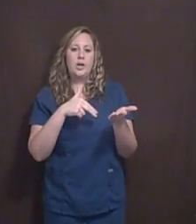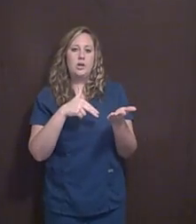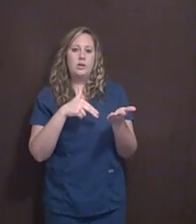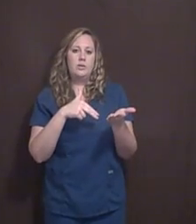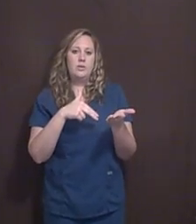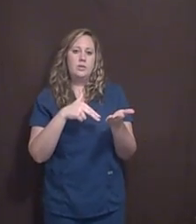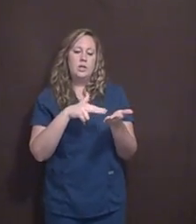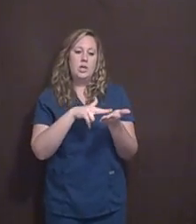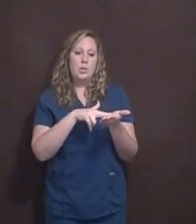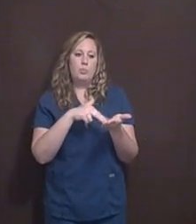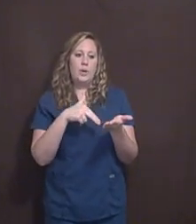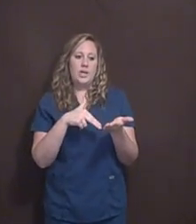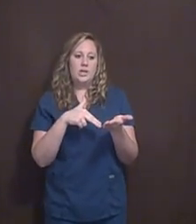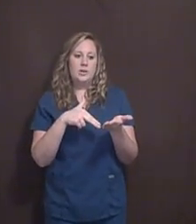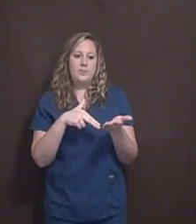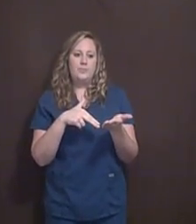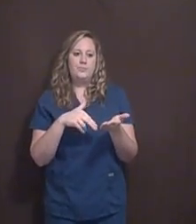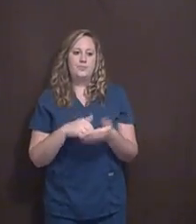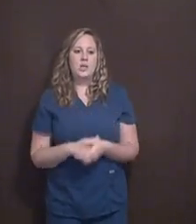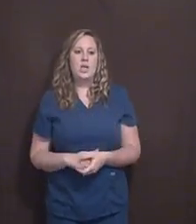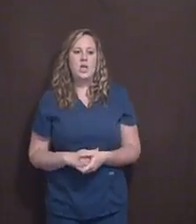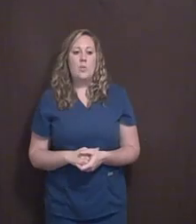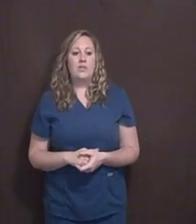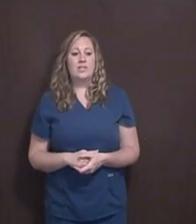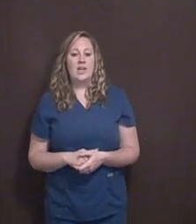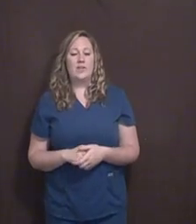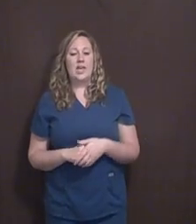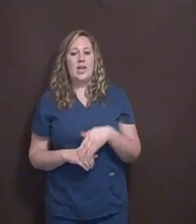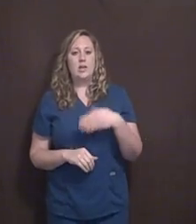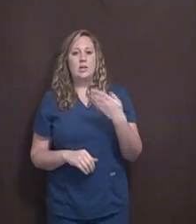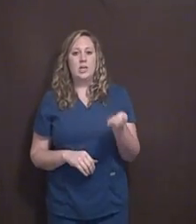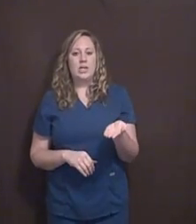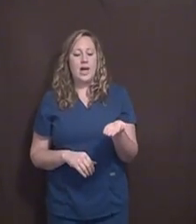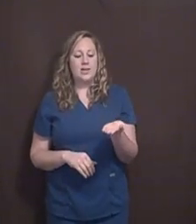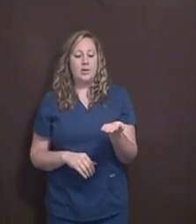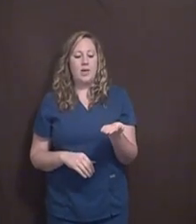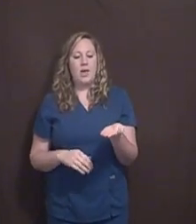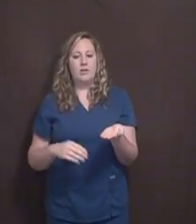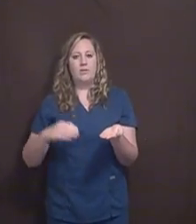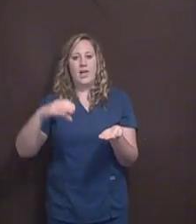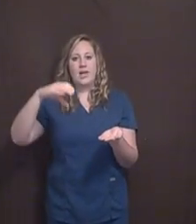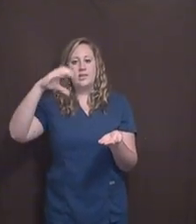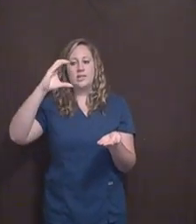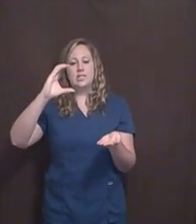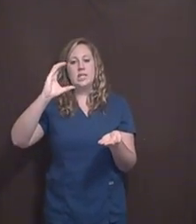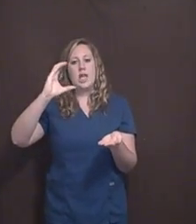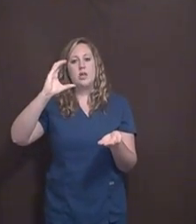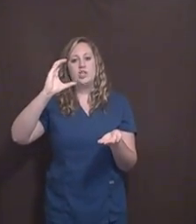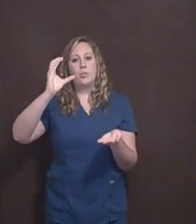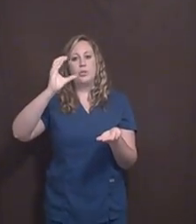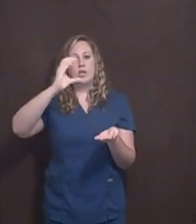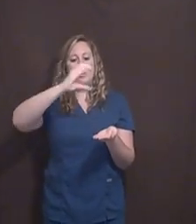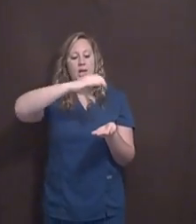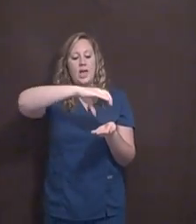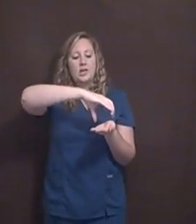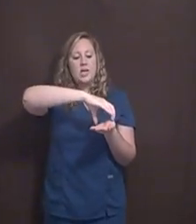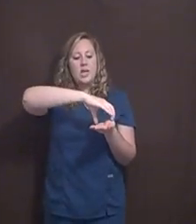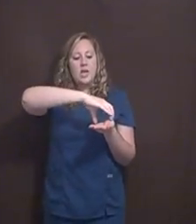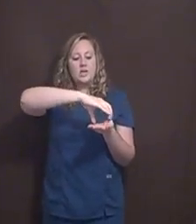Butter, butter. We have the sign for cake. Non-dominant hand flat. C hand shape with your dominant hand, and